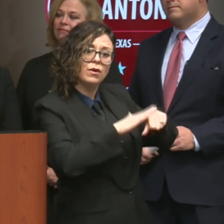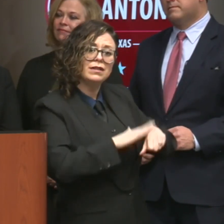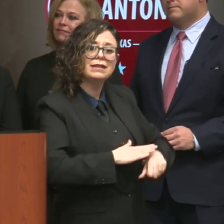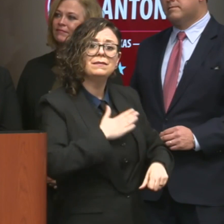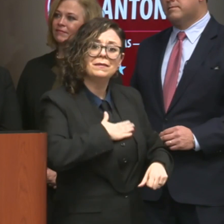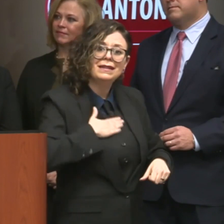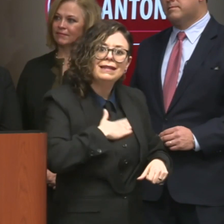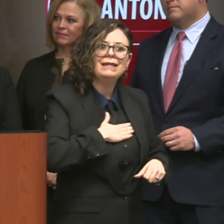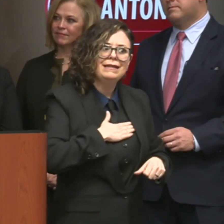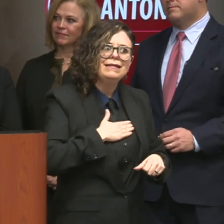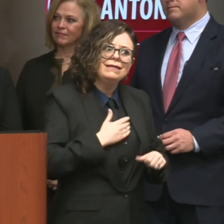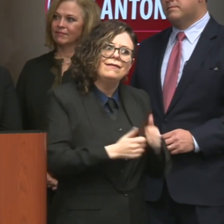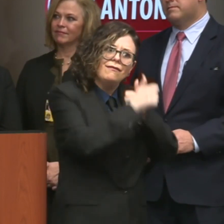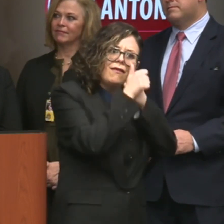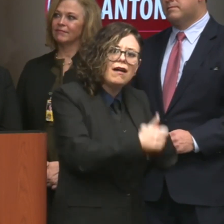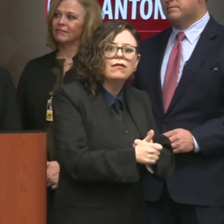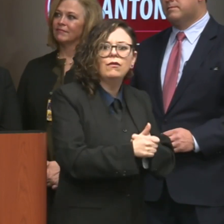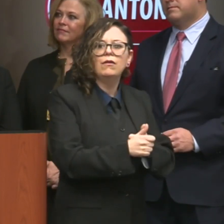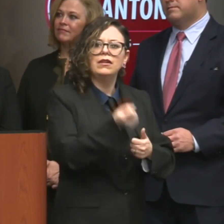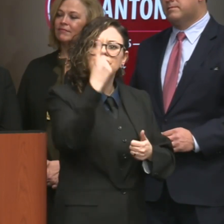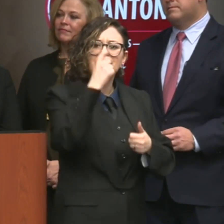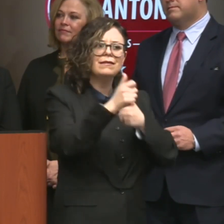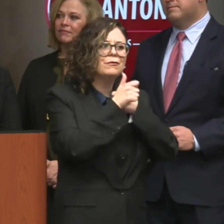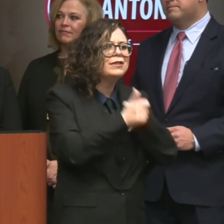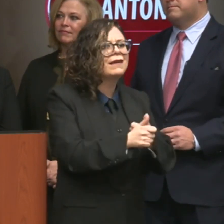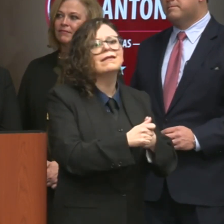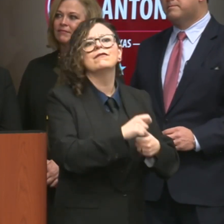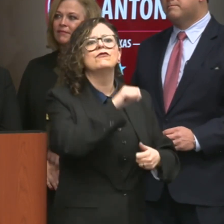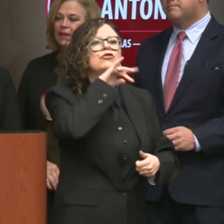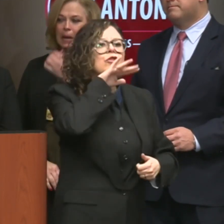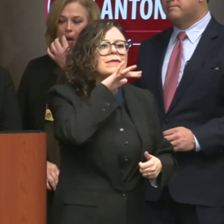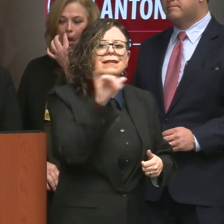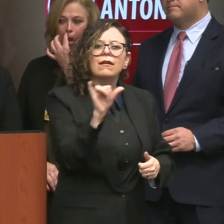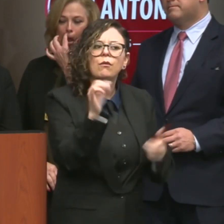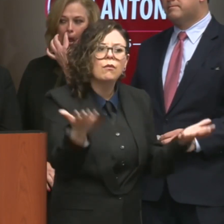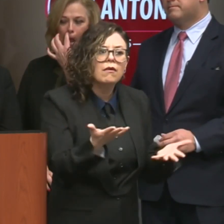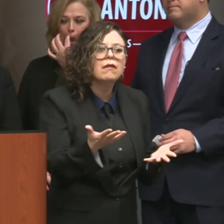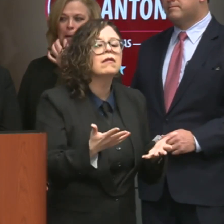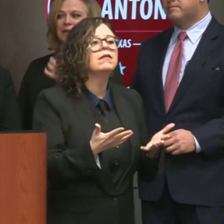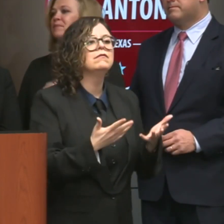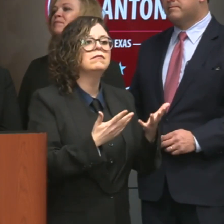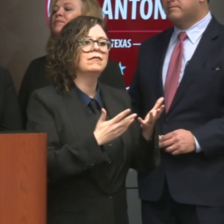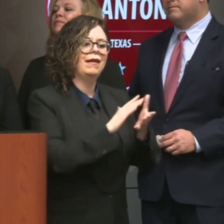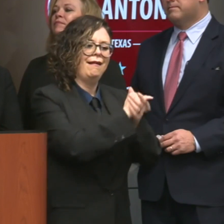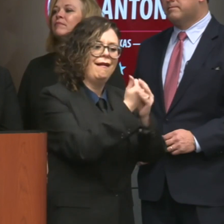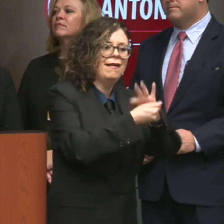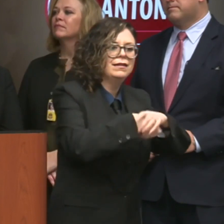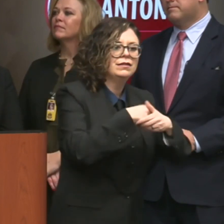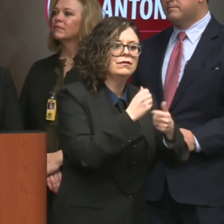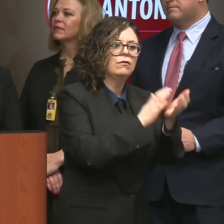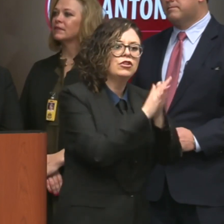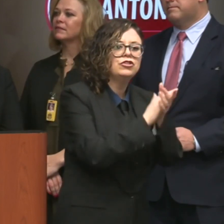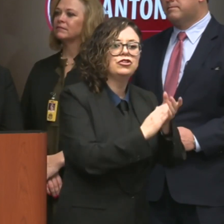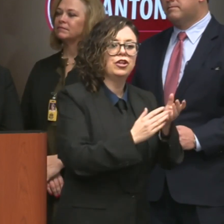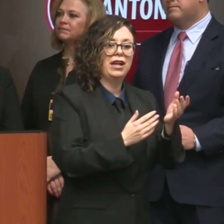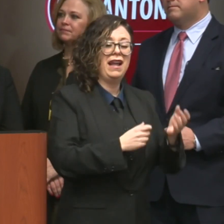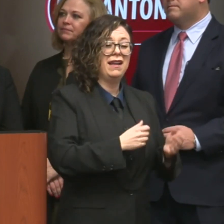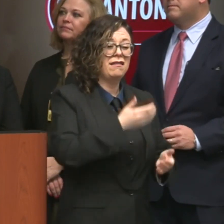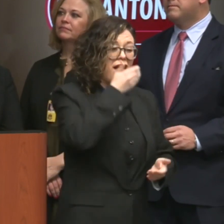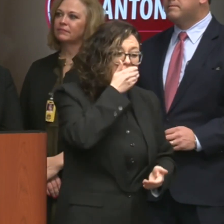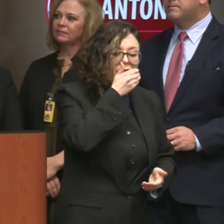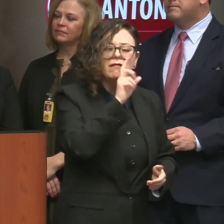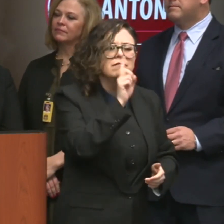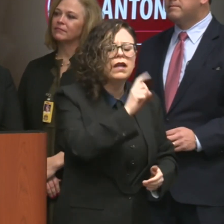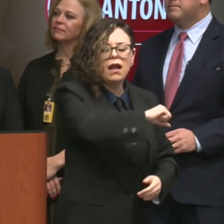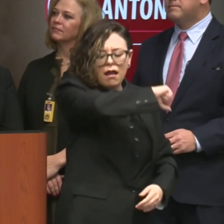themselves from every kind of germ. So hand washing, covering your cough with your sleeve, washing